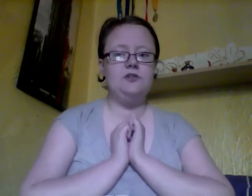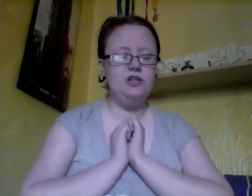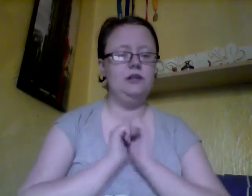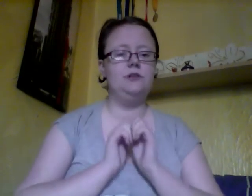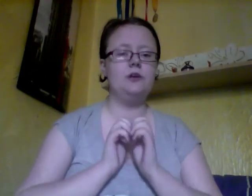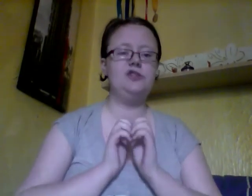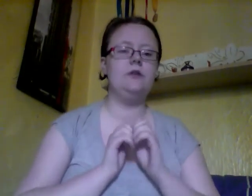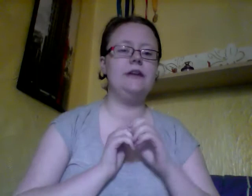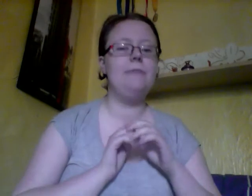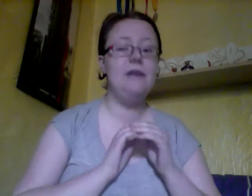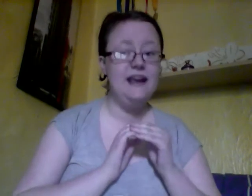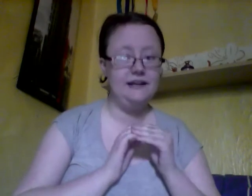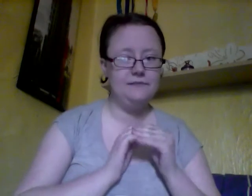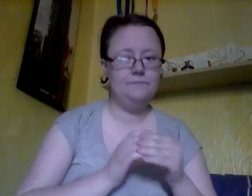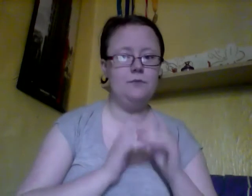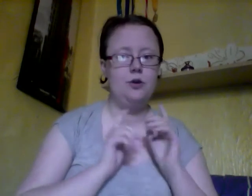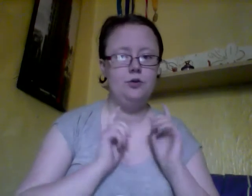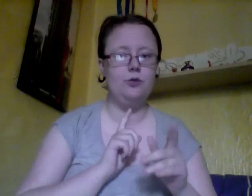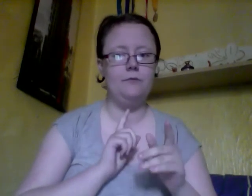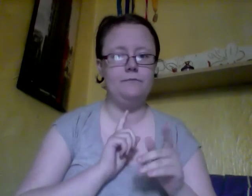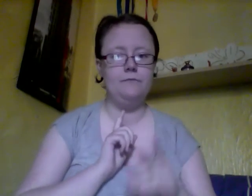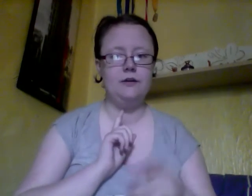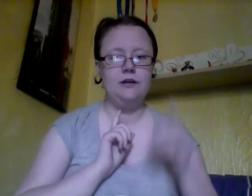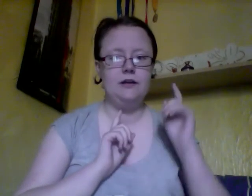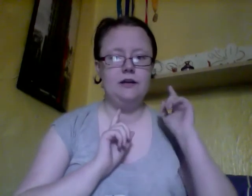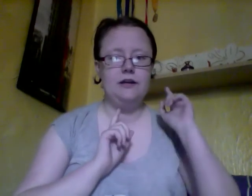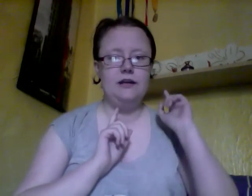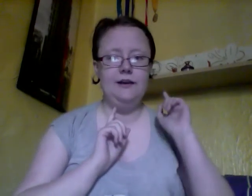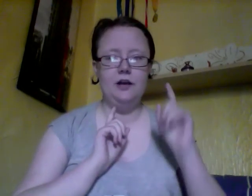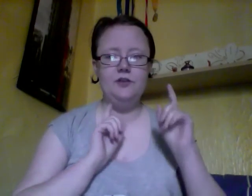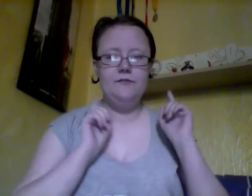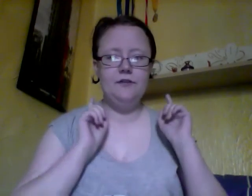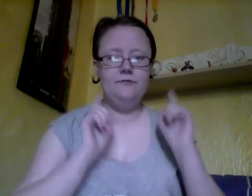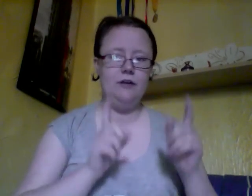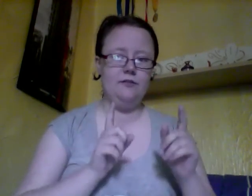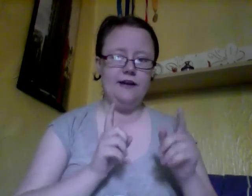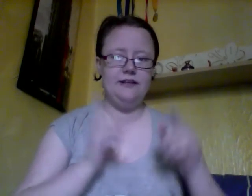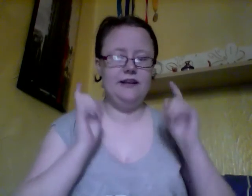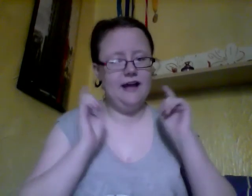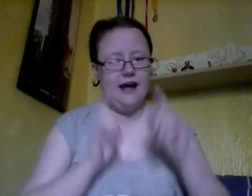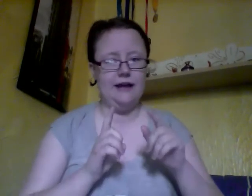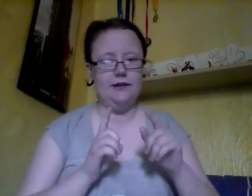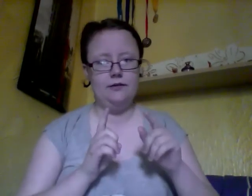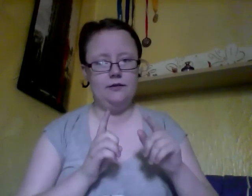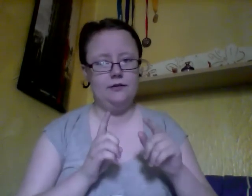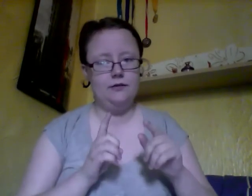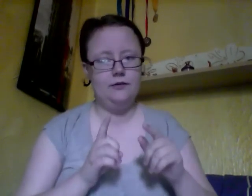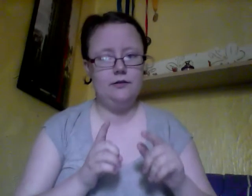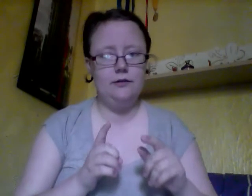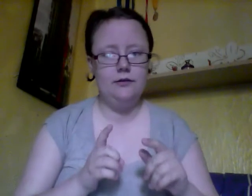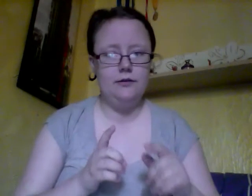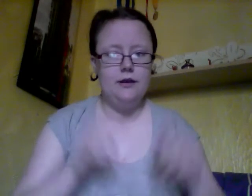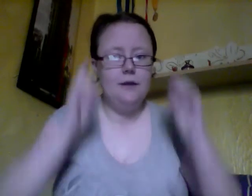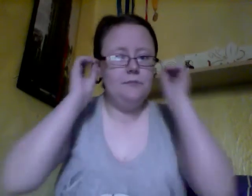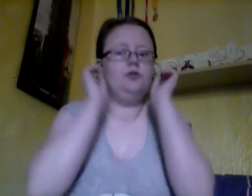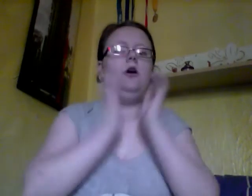G. Does Sherlock get paid? No. He does it for the thrill of it and the high. But John